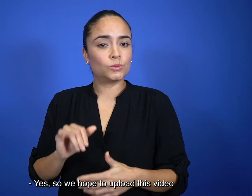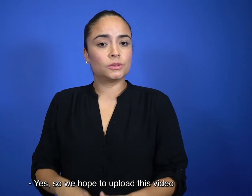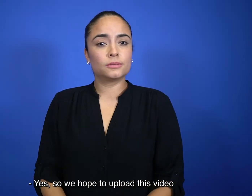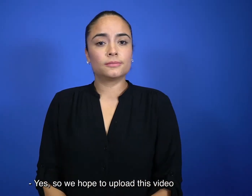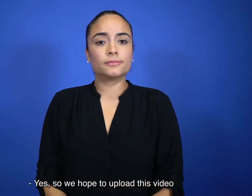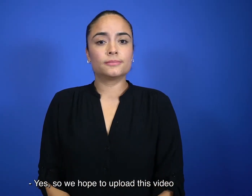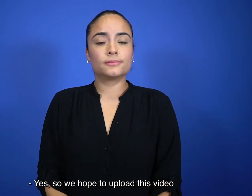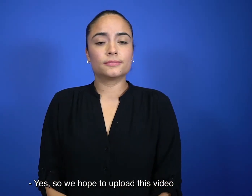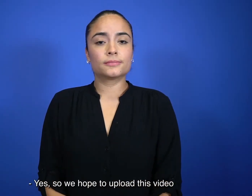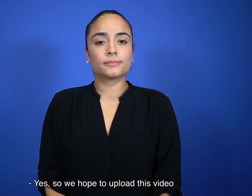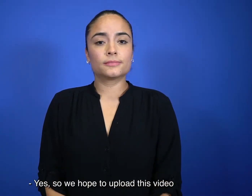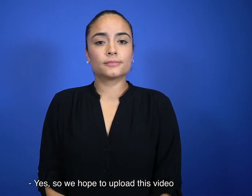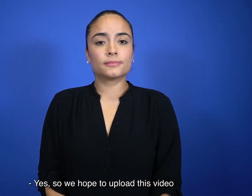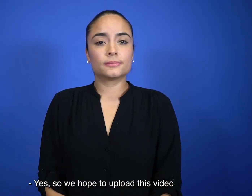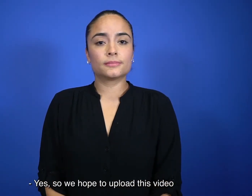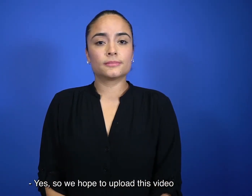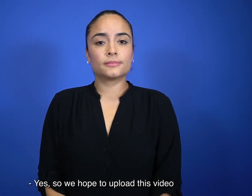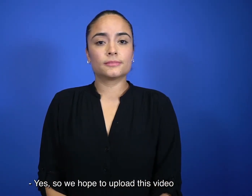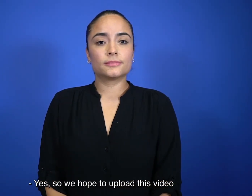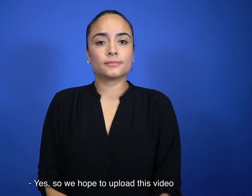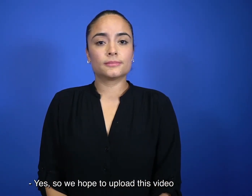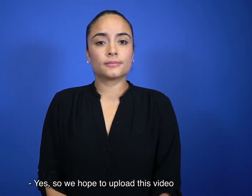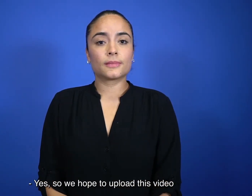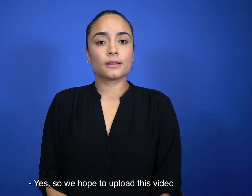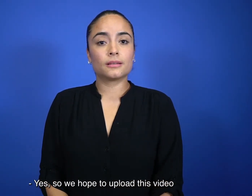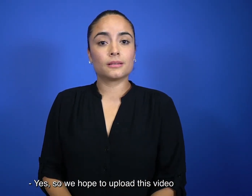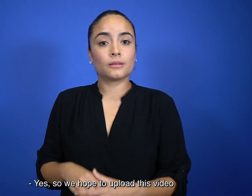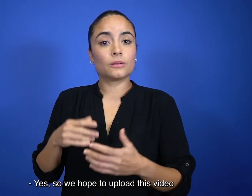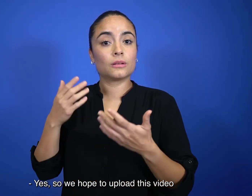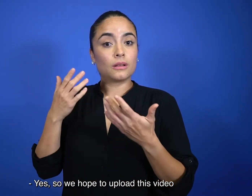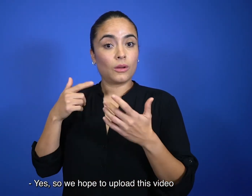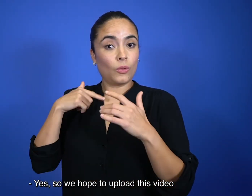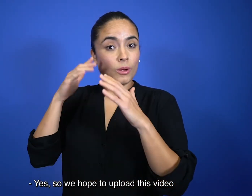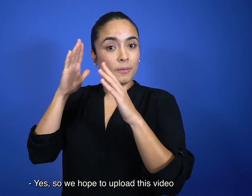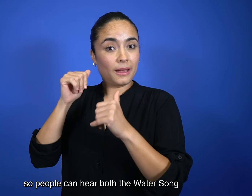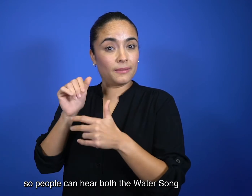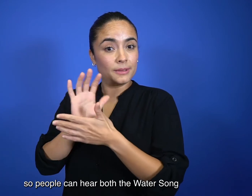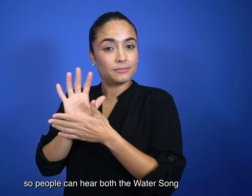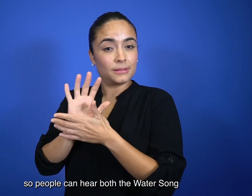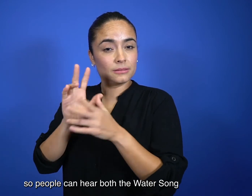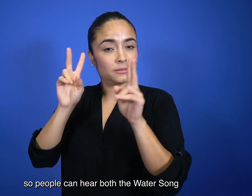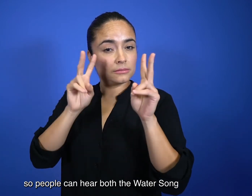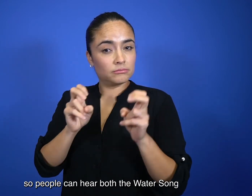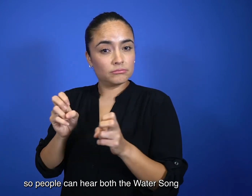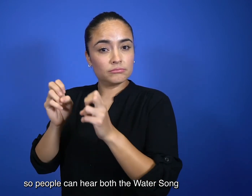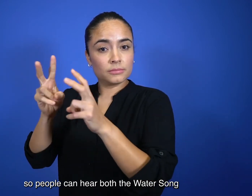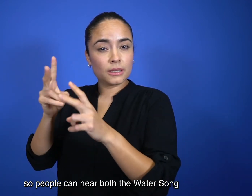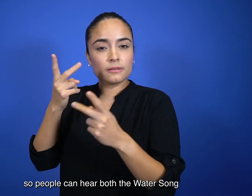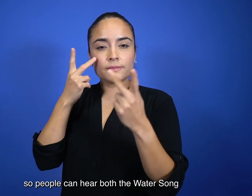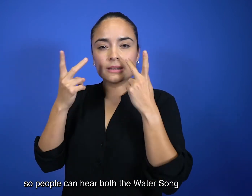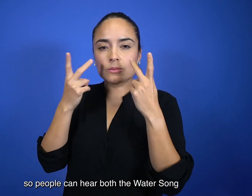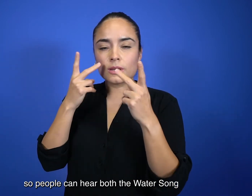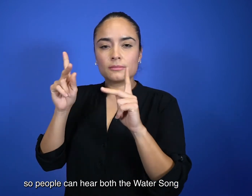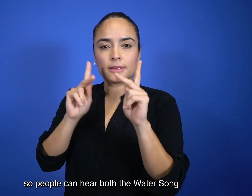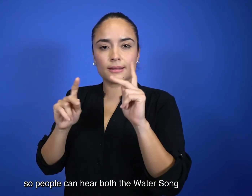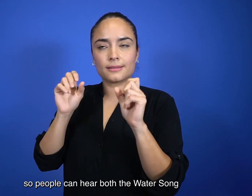Yes. So we hope to upload this video so people can hear both the water